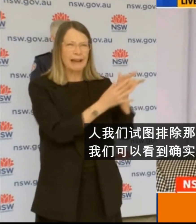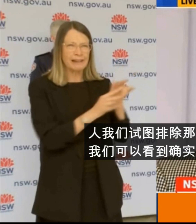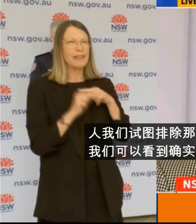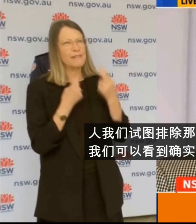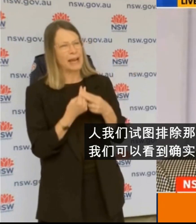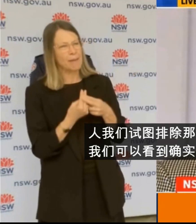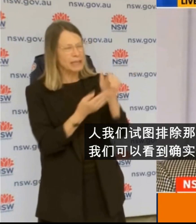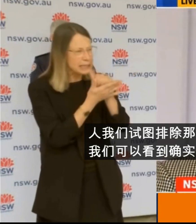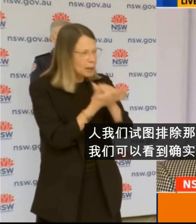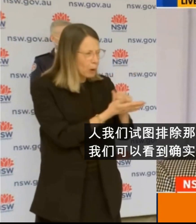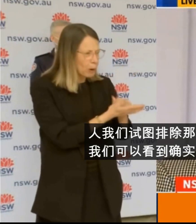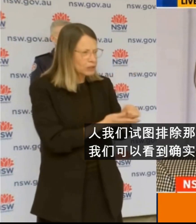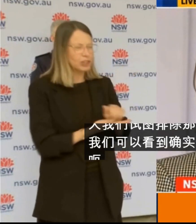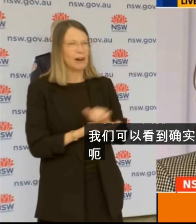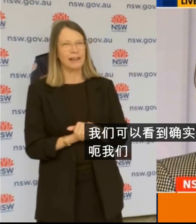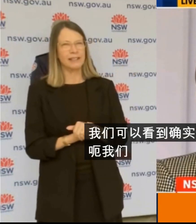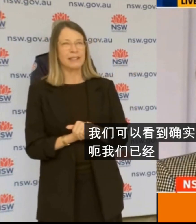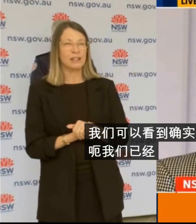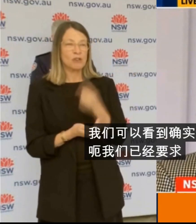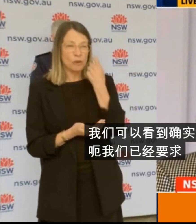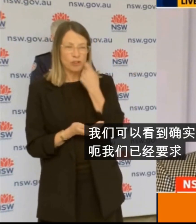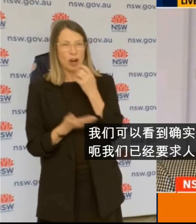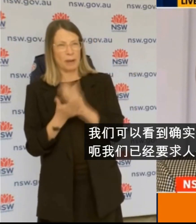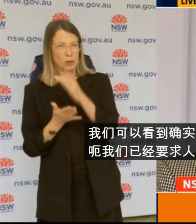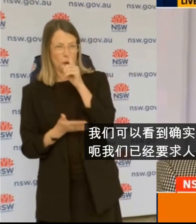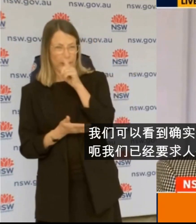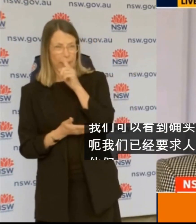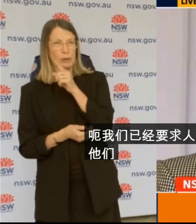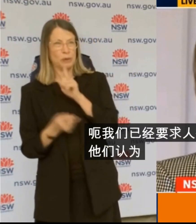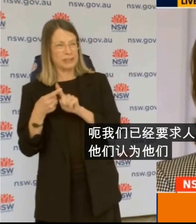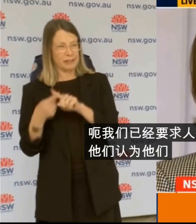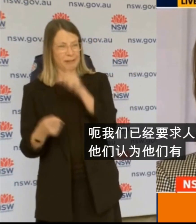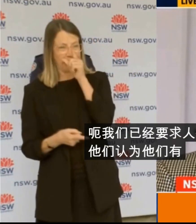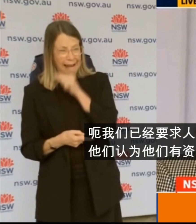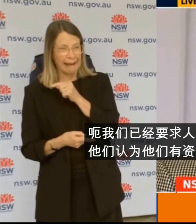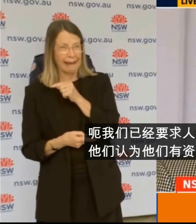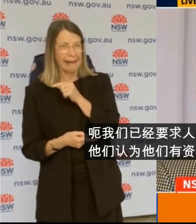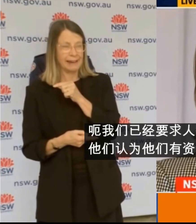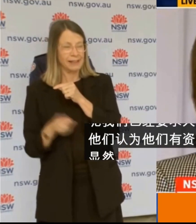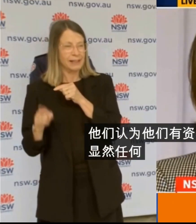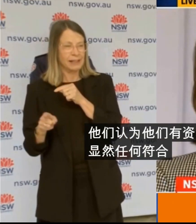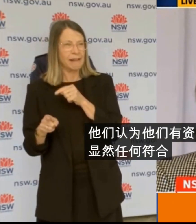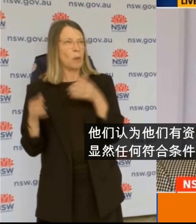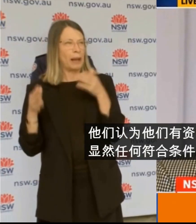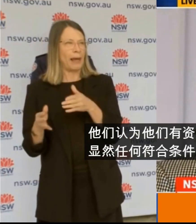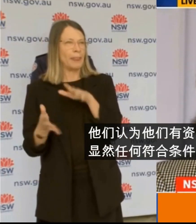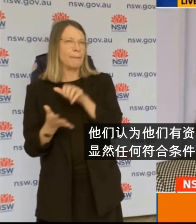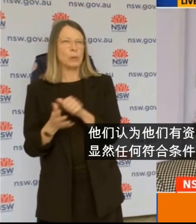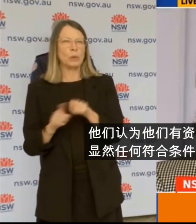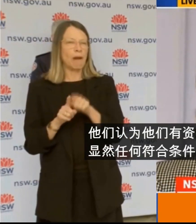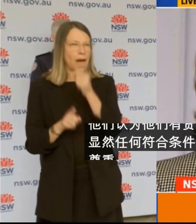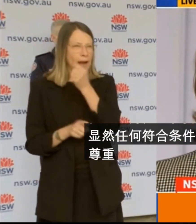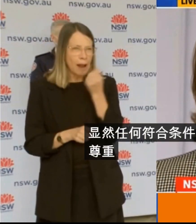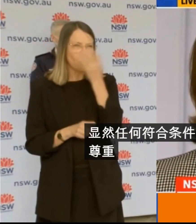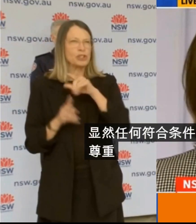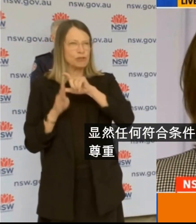could see were indeed eligible. We've asked people to come forward if they believe that they're eligible, and obviously any eligible